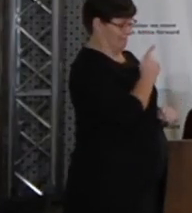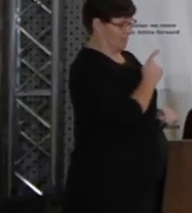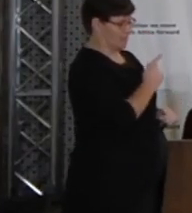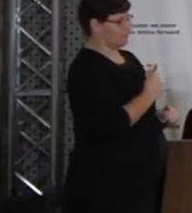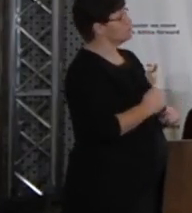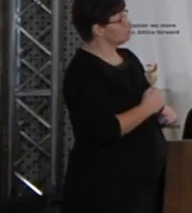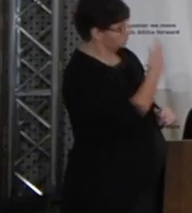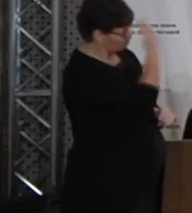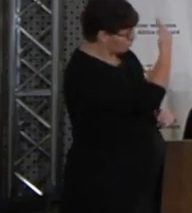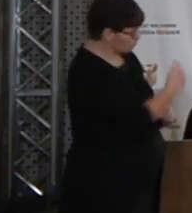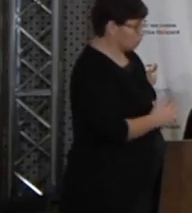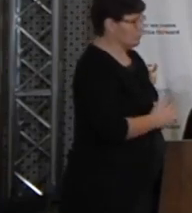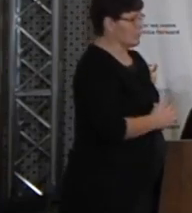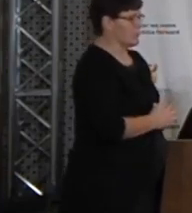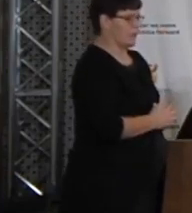Hello, John?